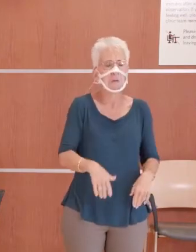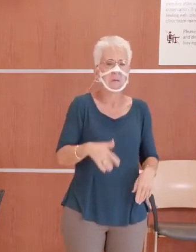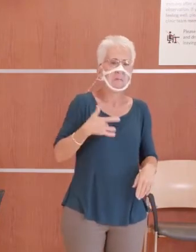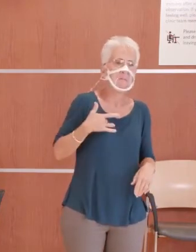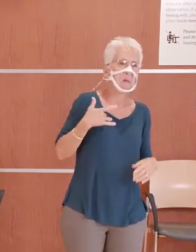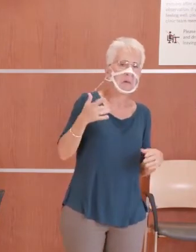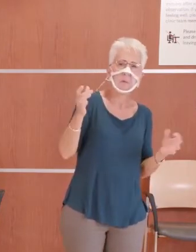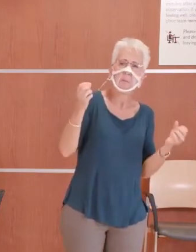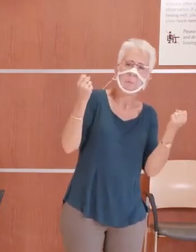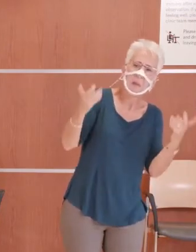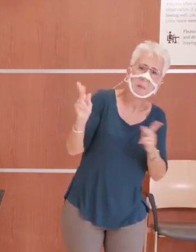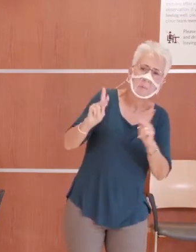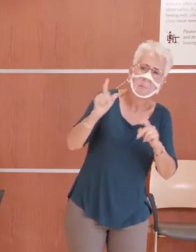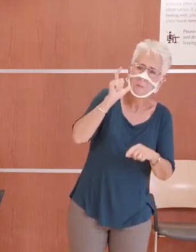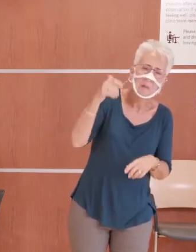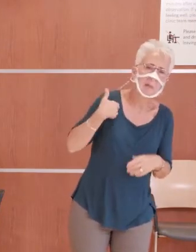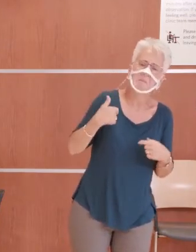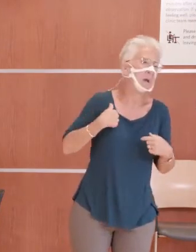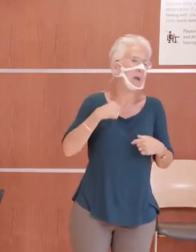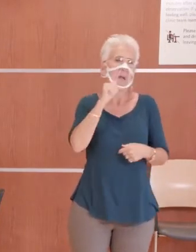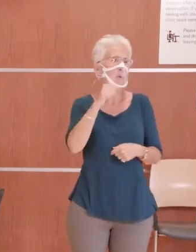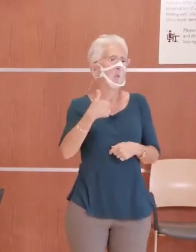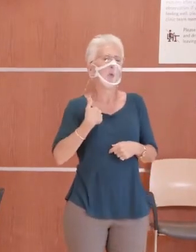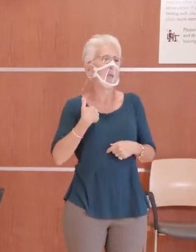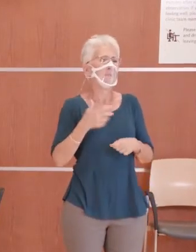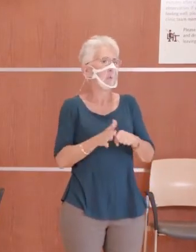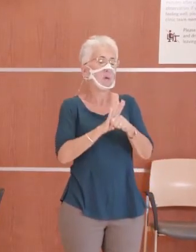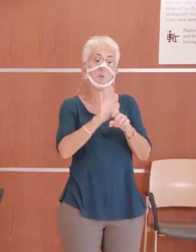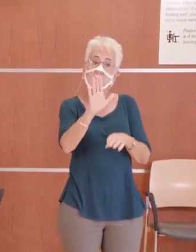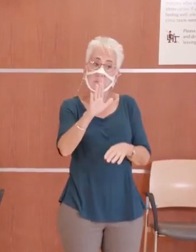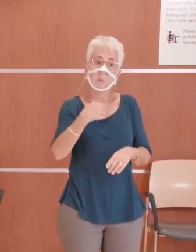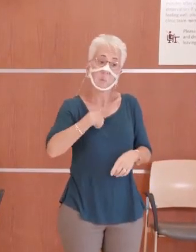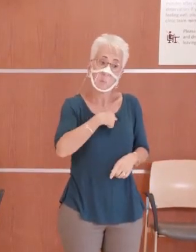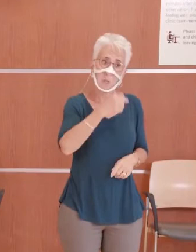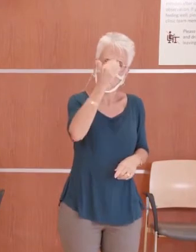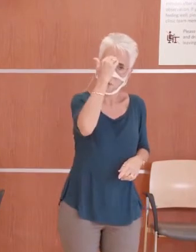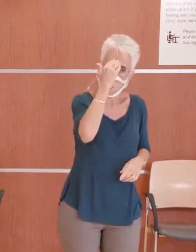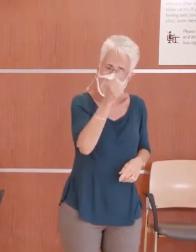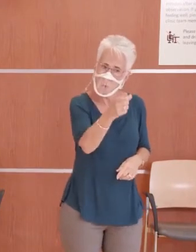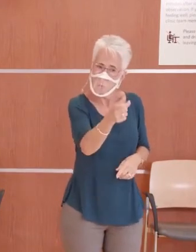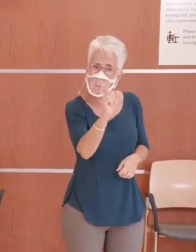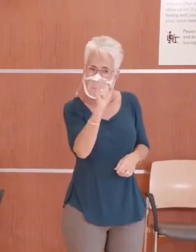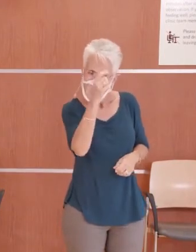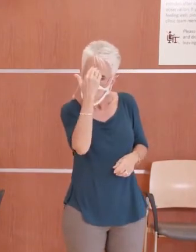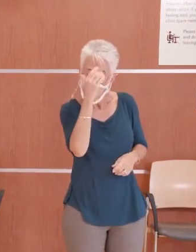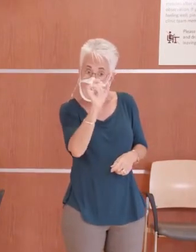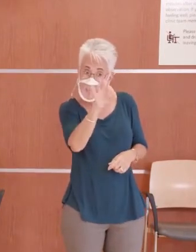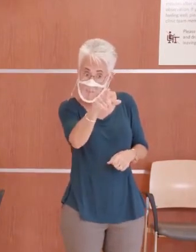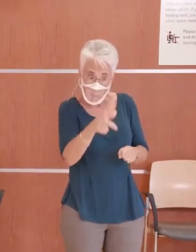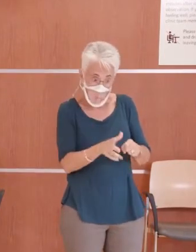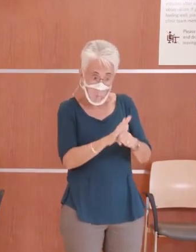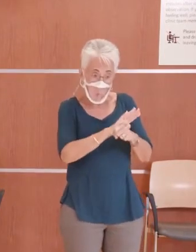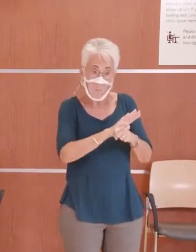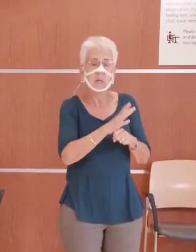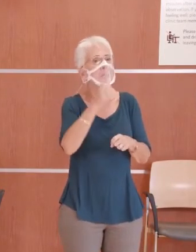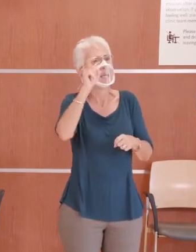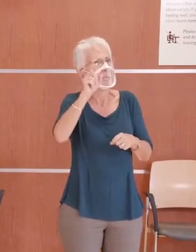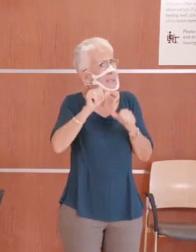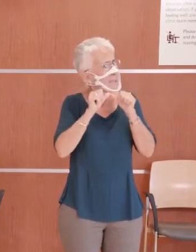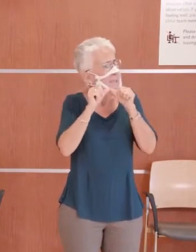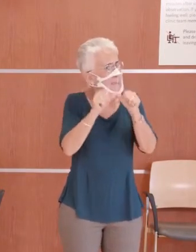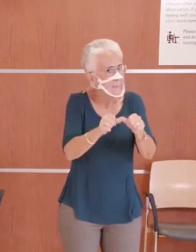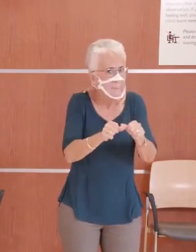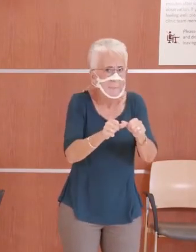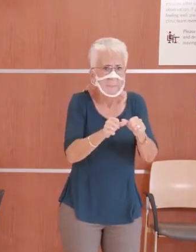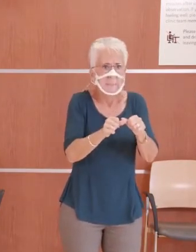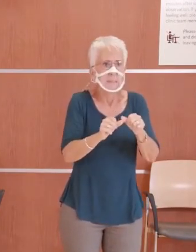common. Us knowing and you knowing if you have the virus is continuing to be one of the